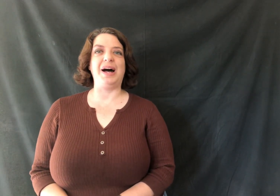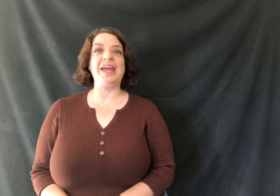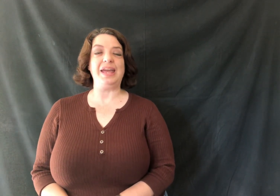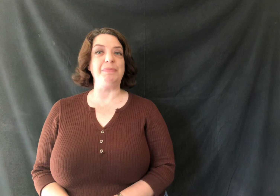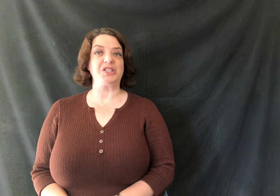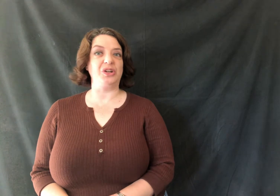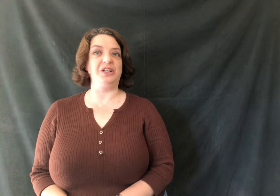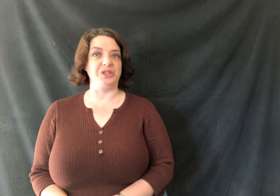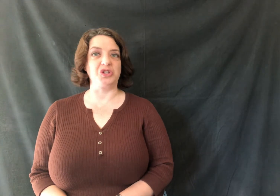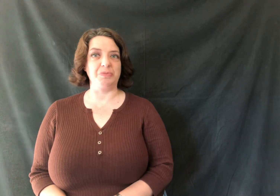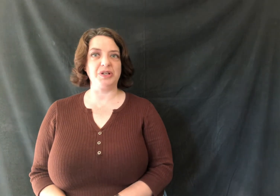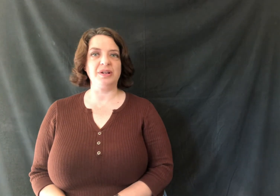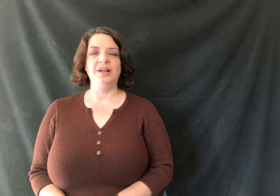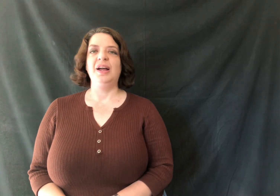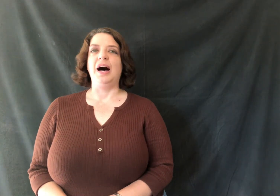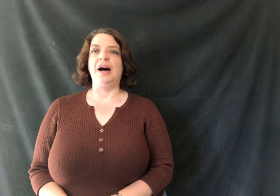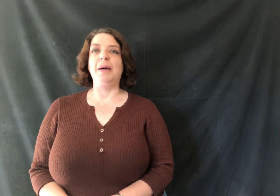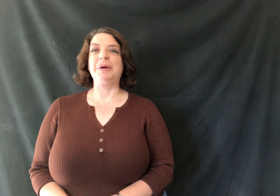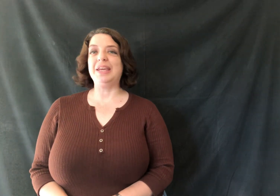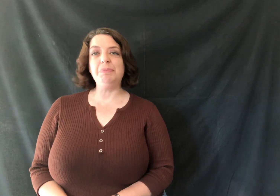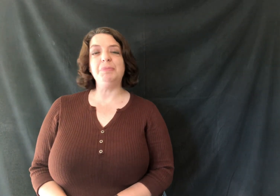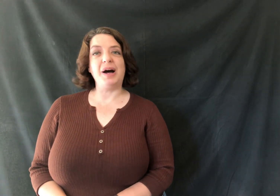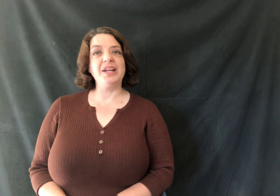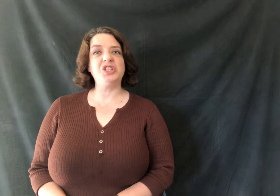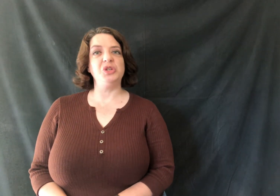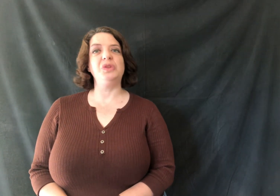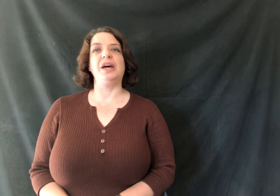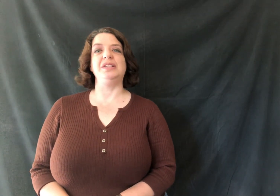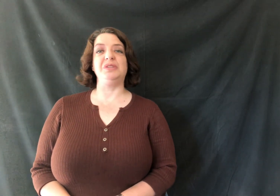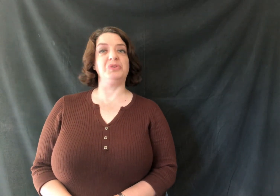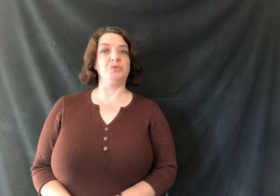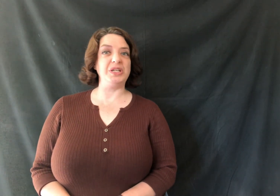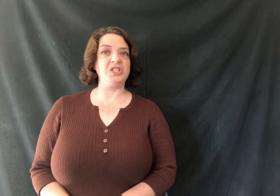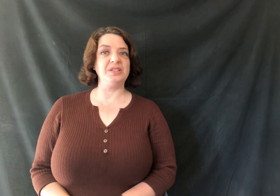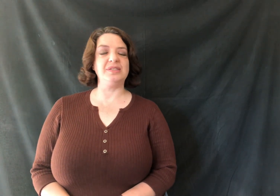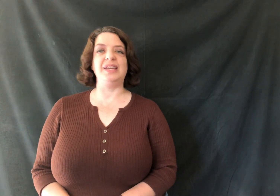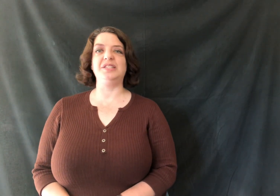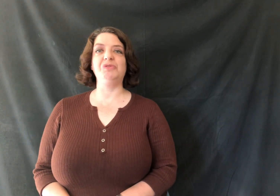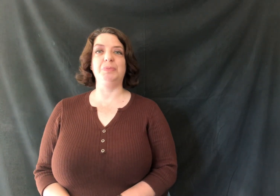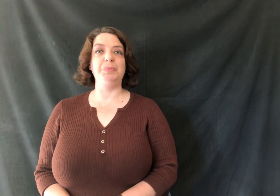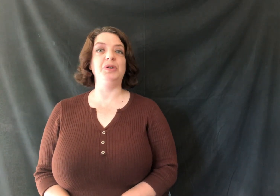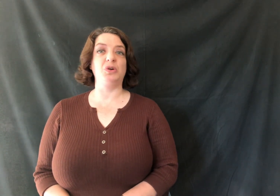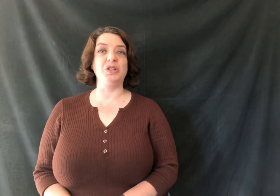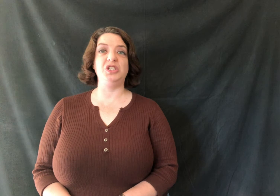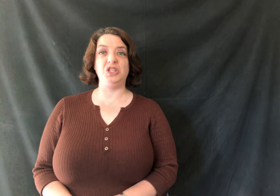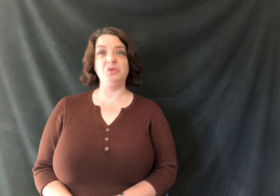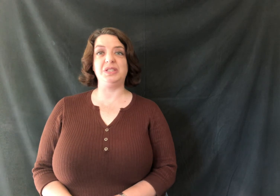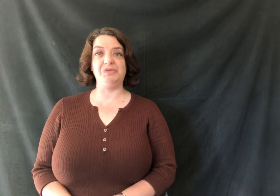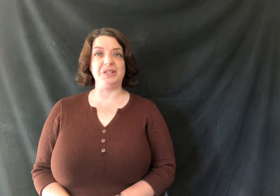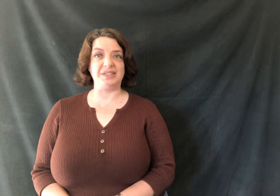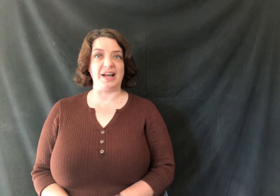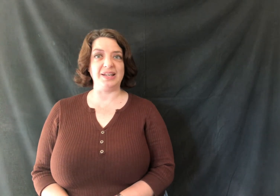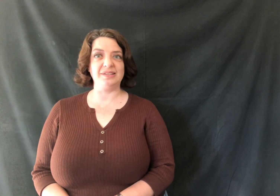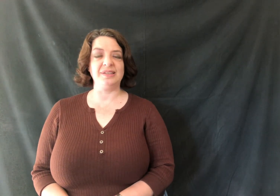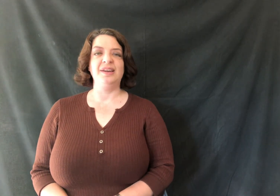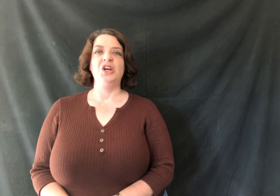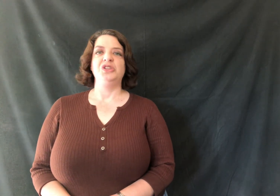a mental health interpreter. But keep in mind too that different regions and different people are going to use different signs.